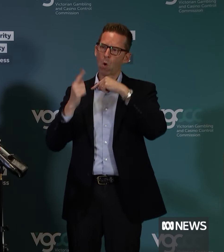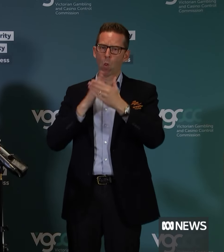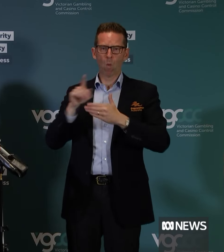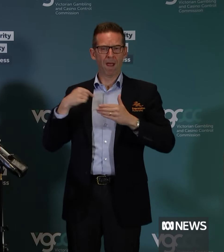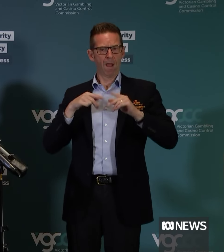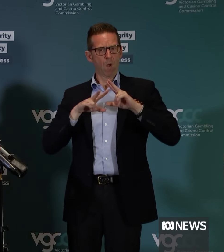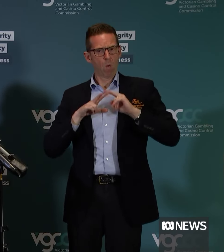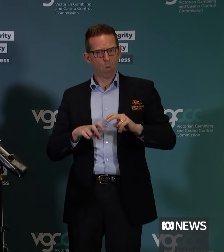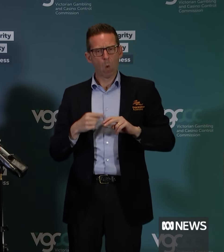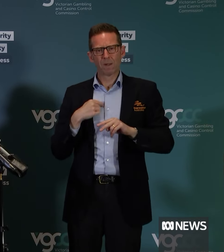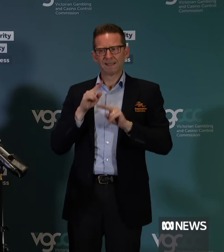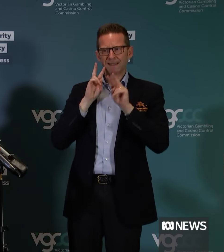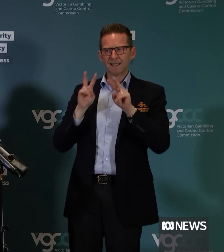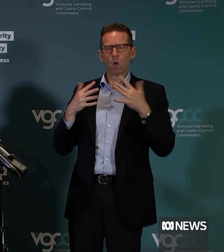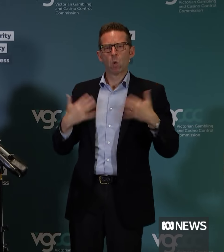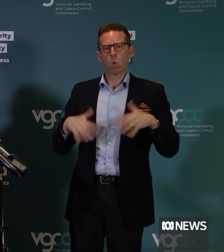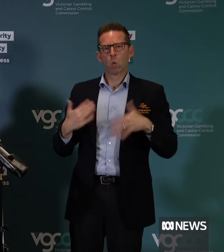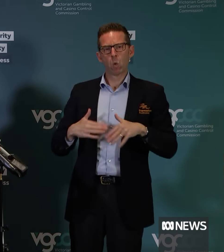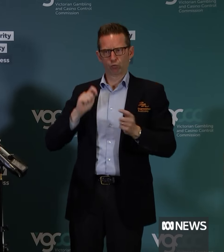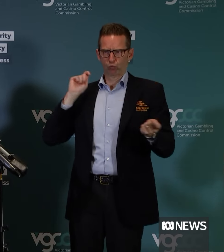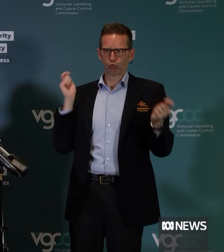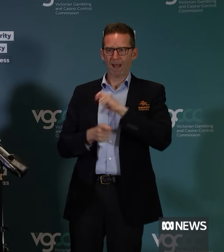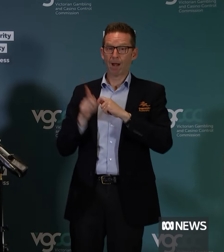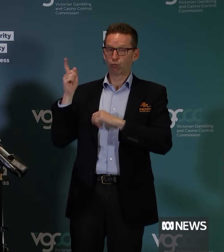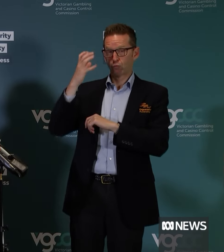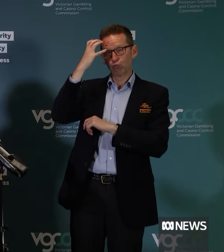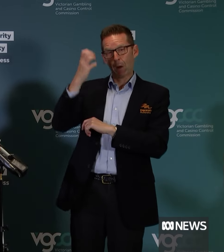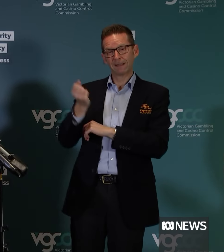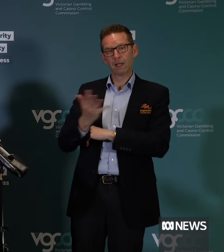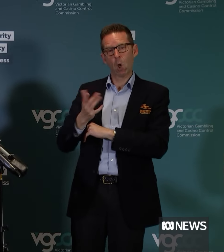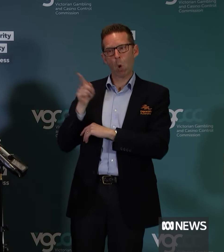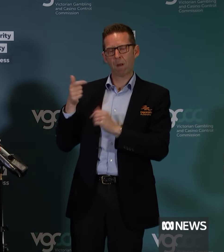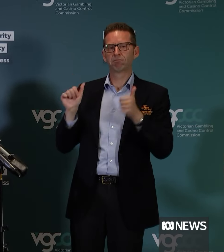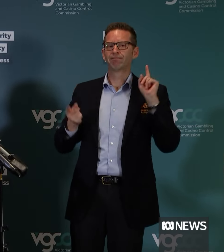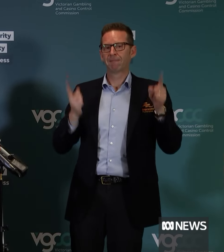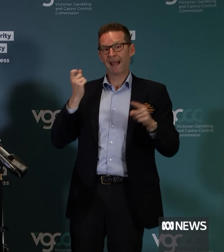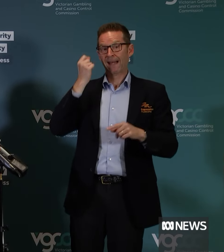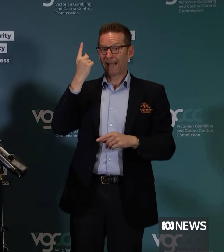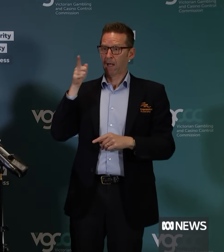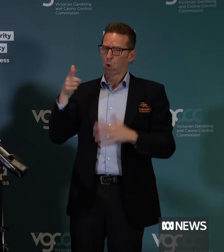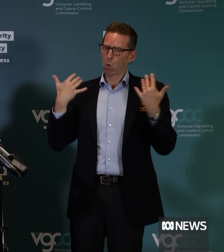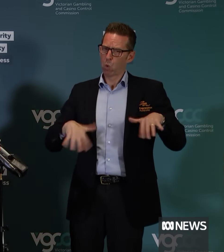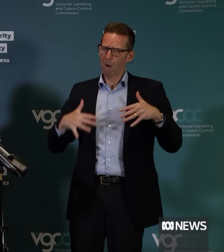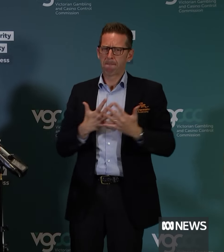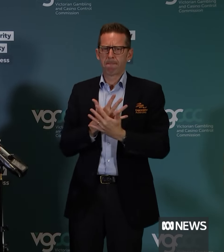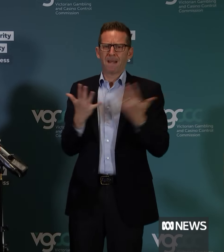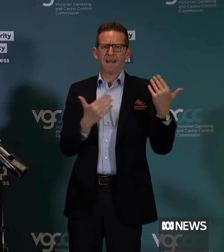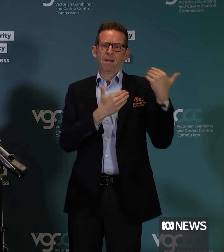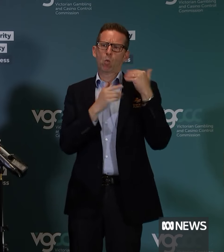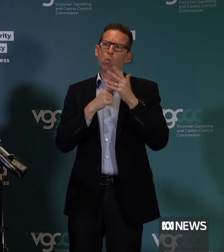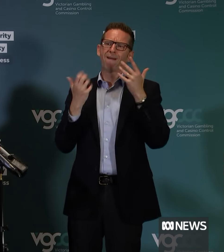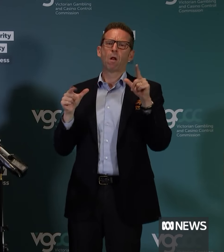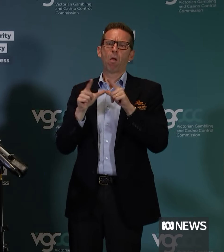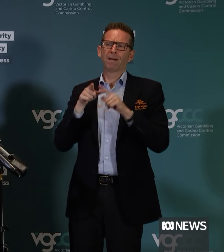have observed a very different Crown emerging with a clear understanding of the privilege and obligations of holding the